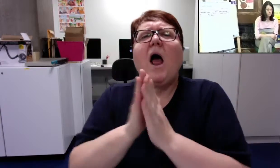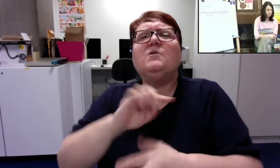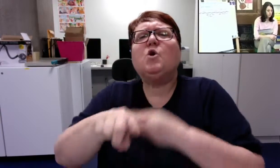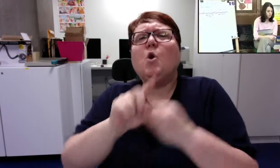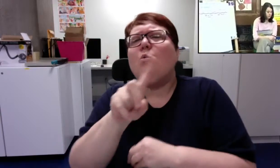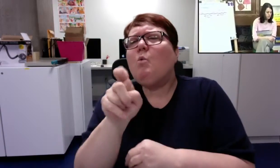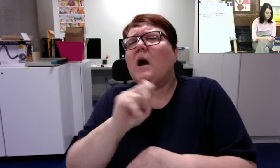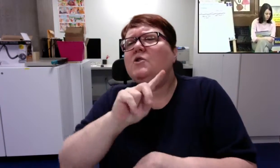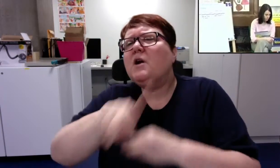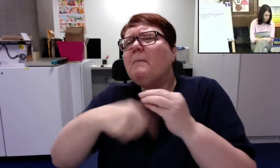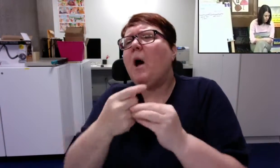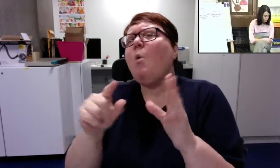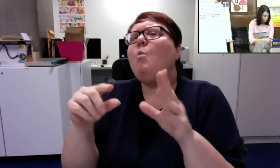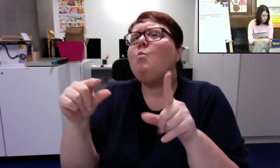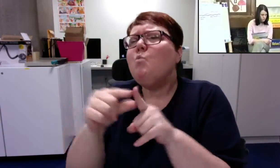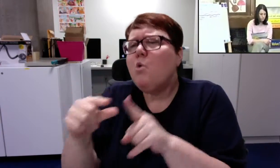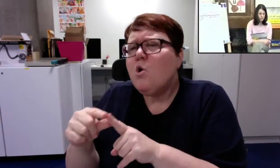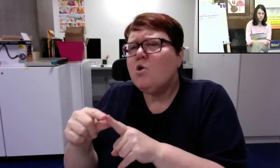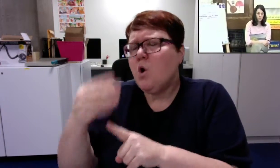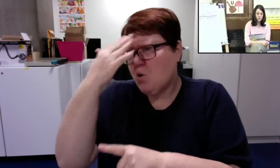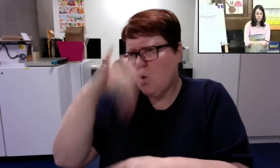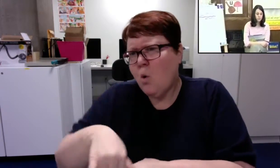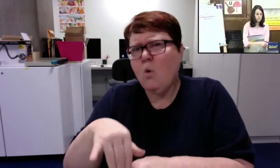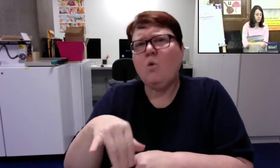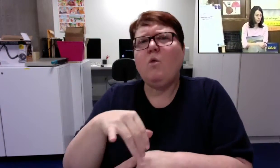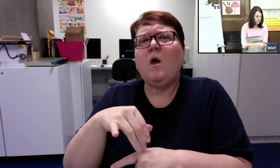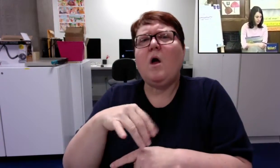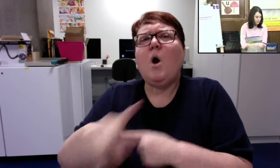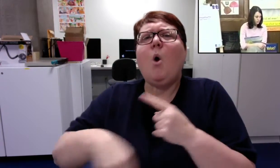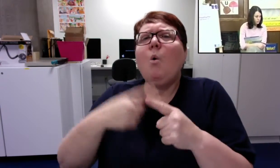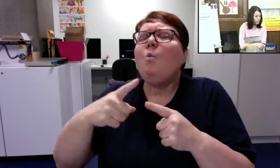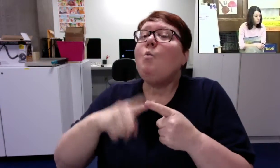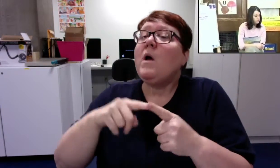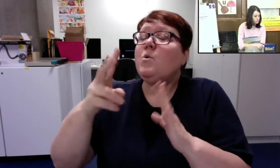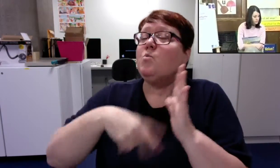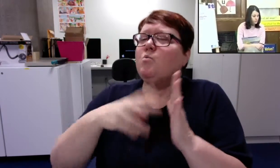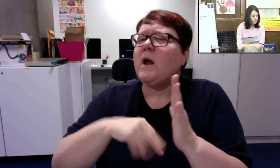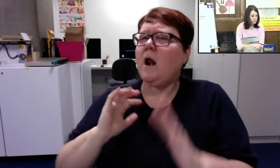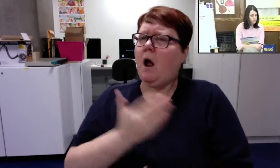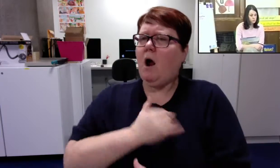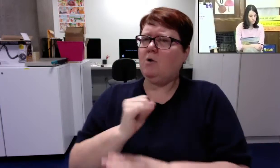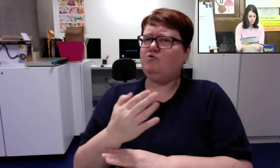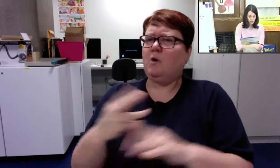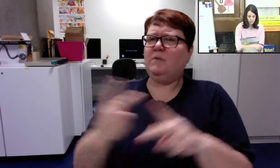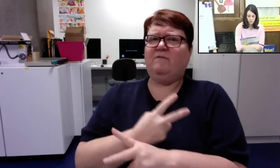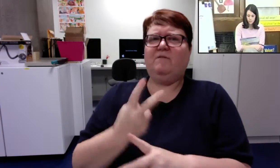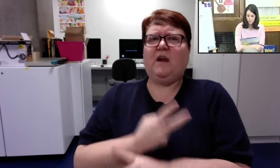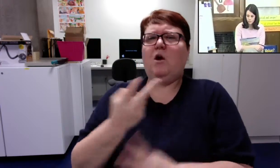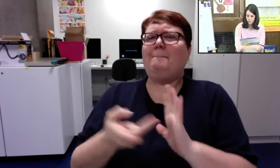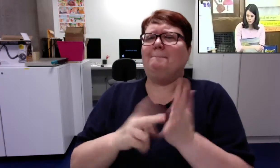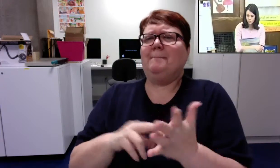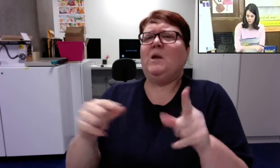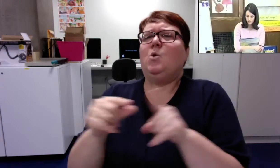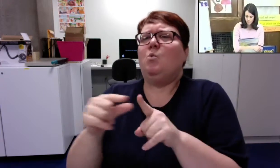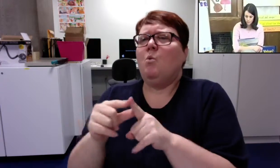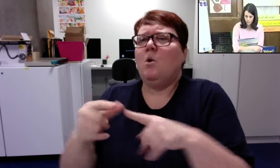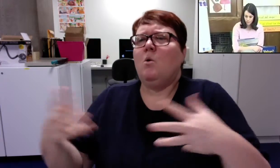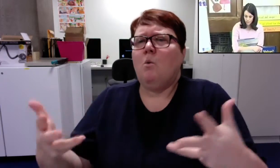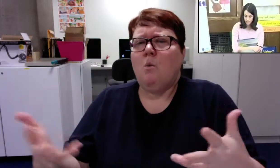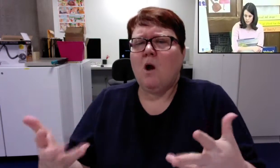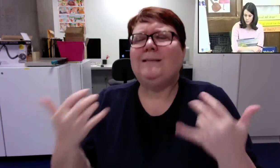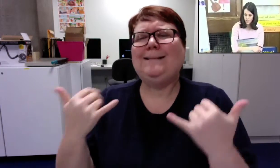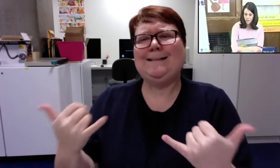questions about words that we don't know. Because we know that when we're reading, it's our job to figure out the words we don't know so we can understand the